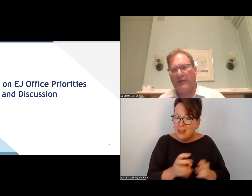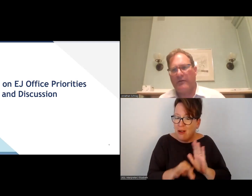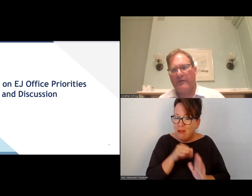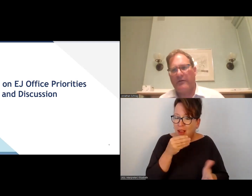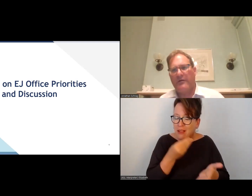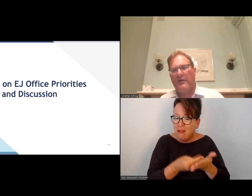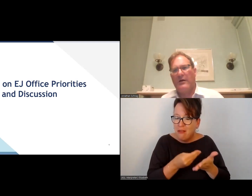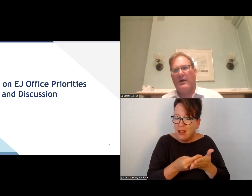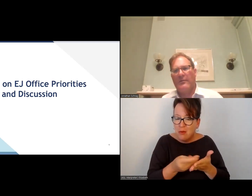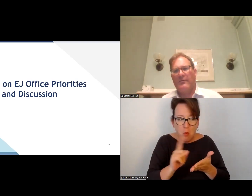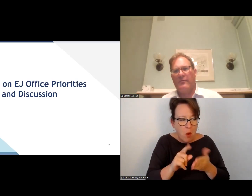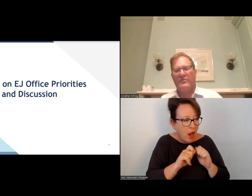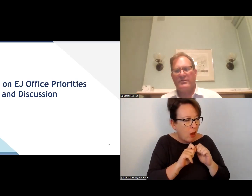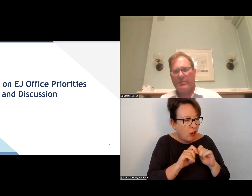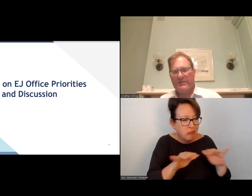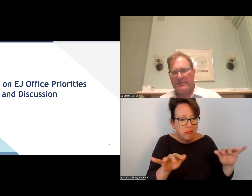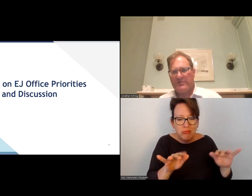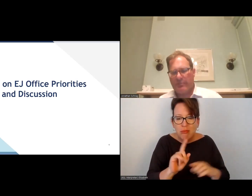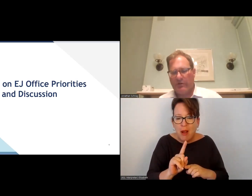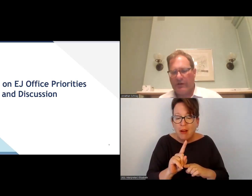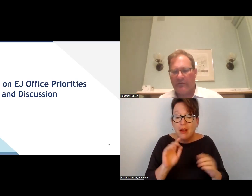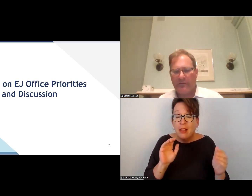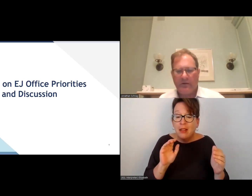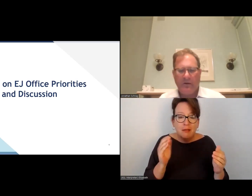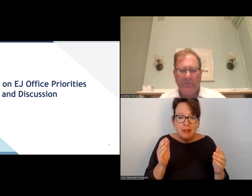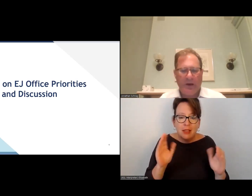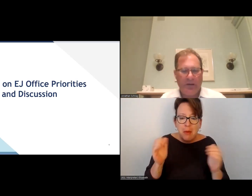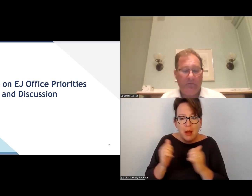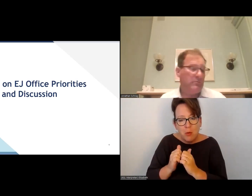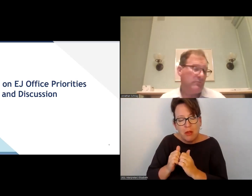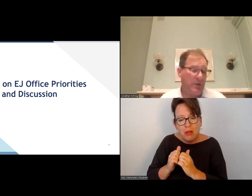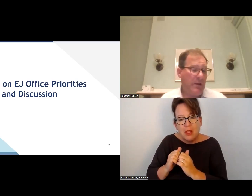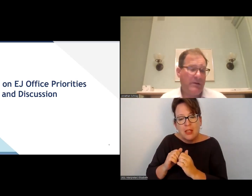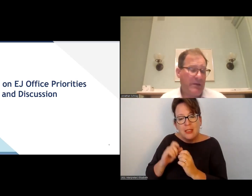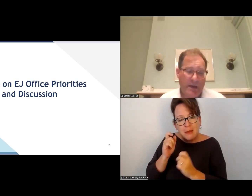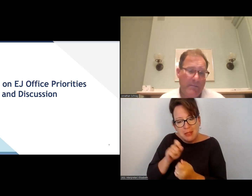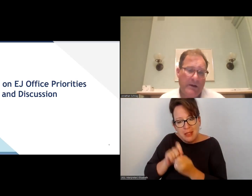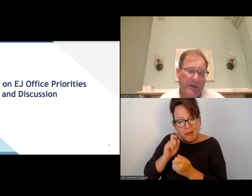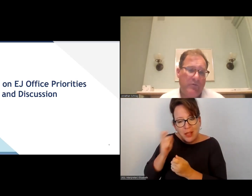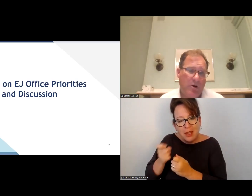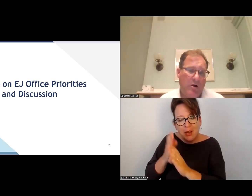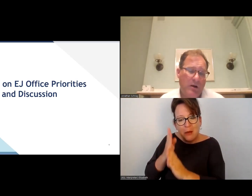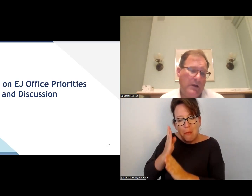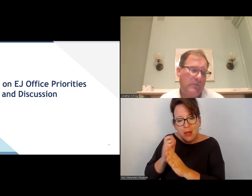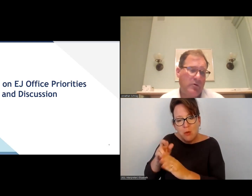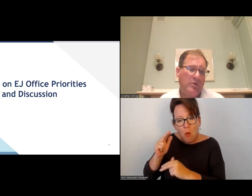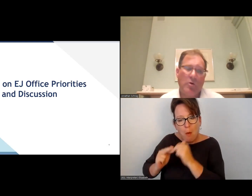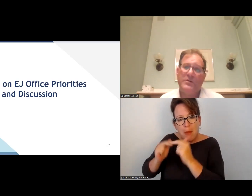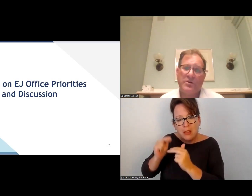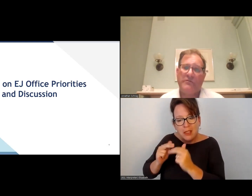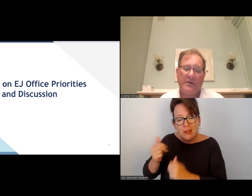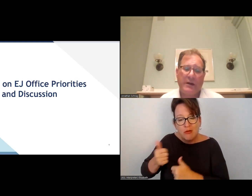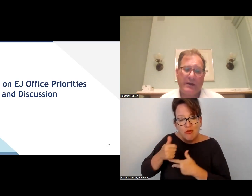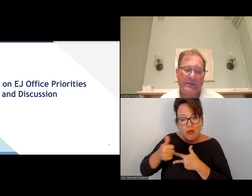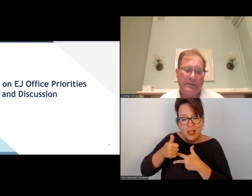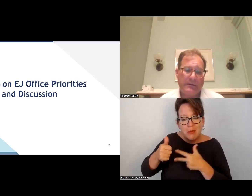particular place versus buses or buildings. But we may be thinking about that wrong, and we're open